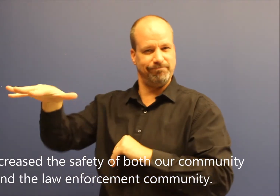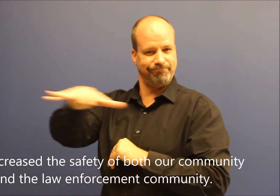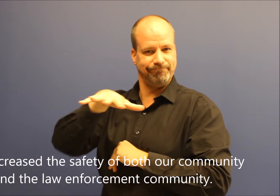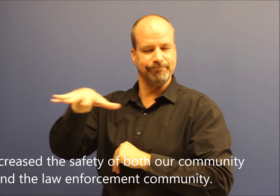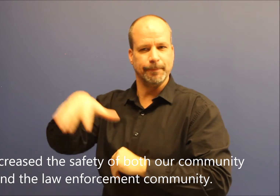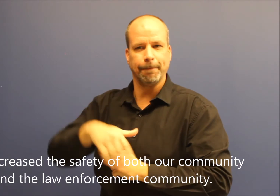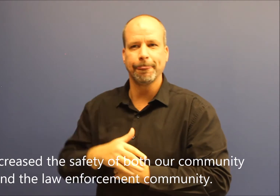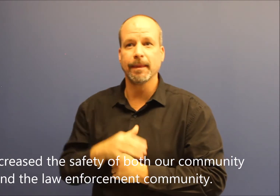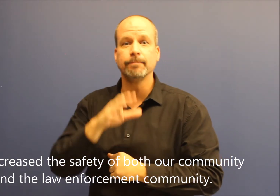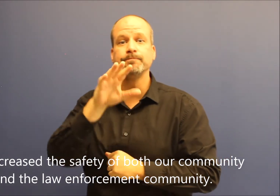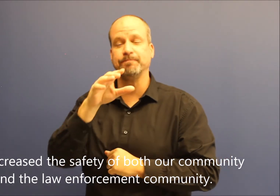community.